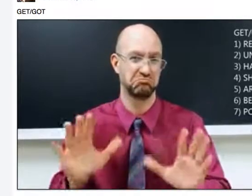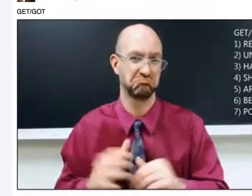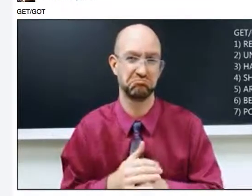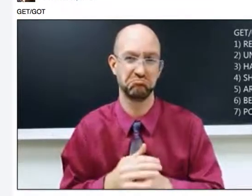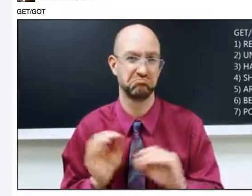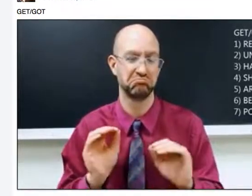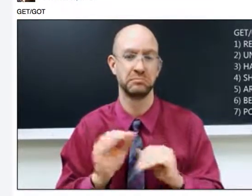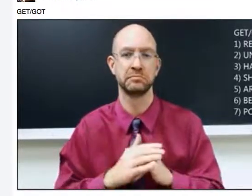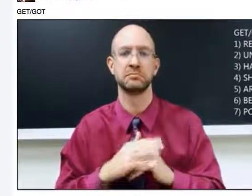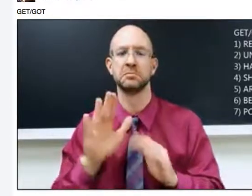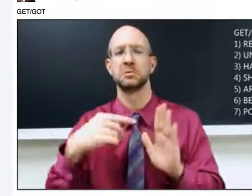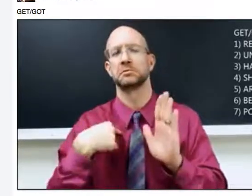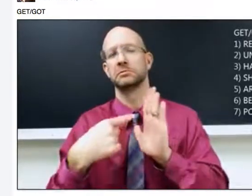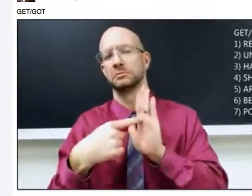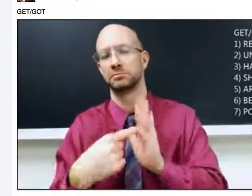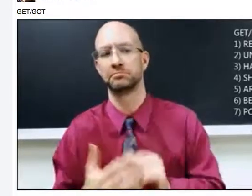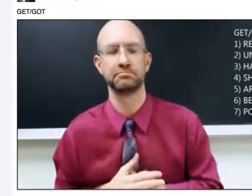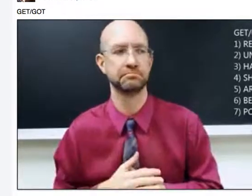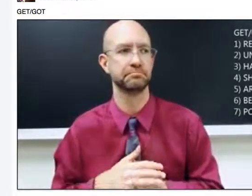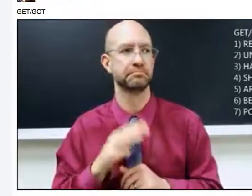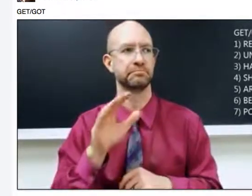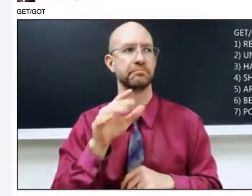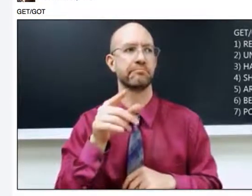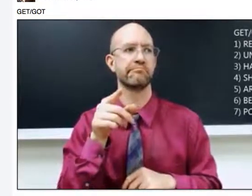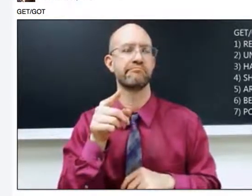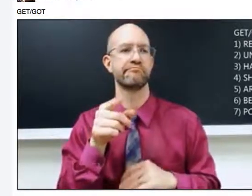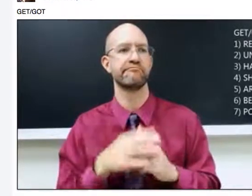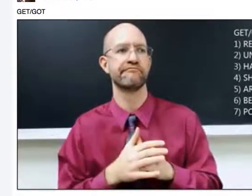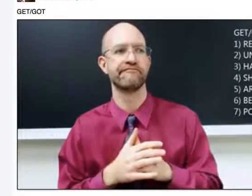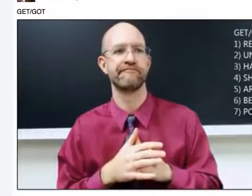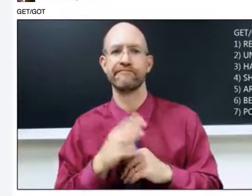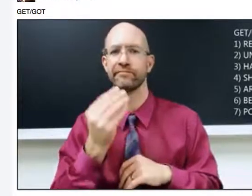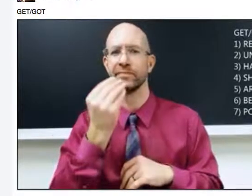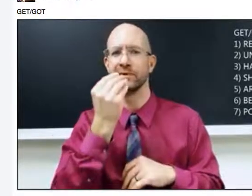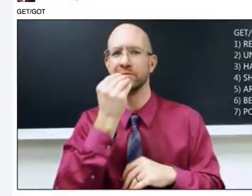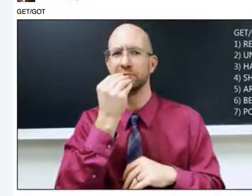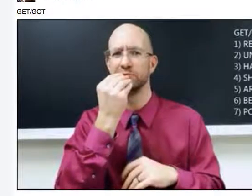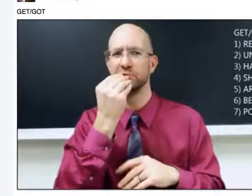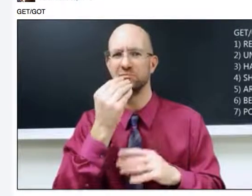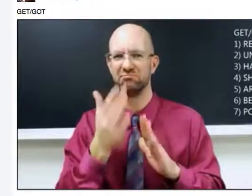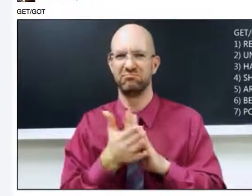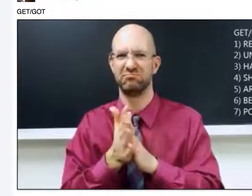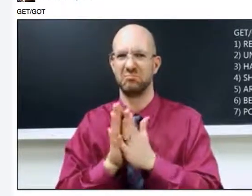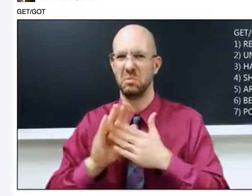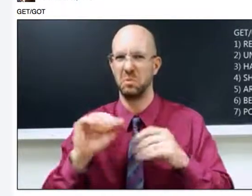Sometimes you can just delete it completely. But I still wanted to show you a few.